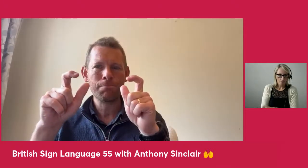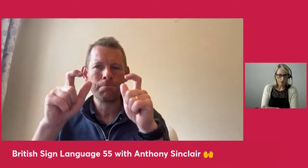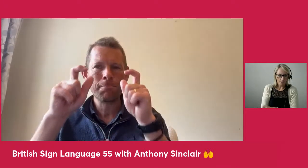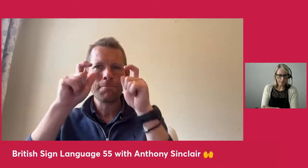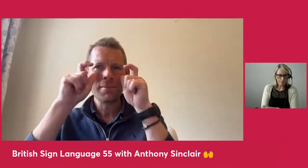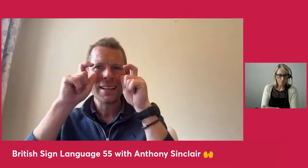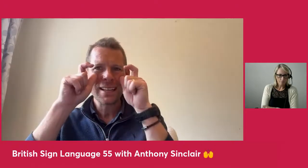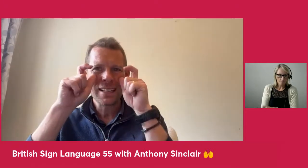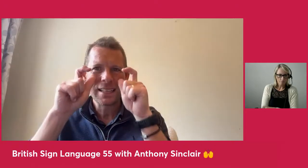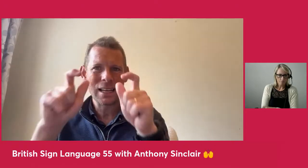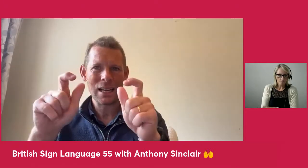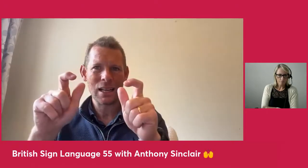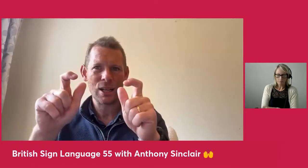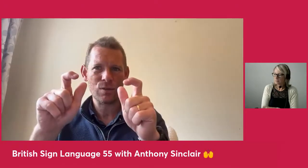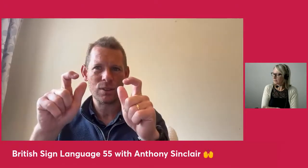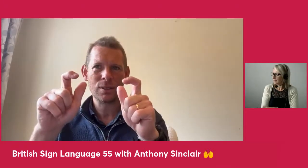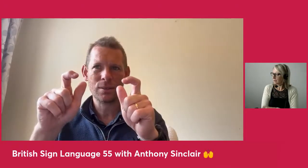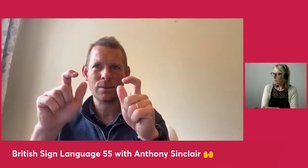caring,